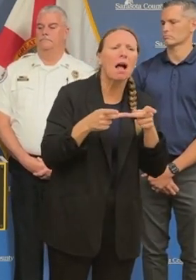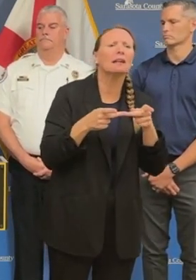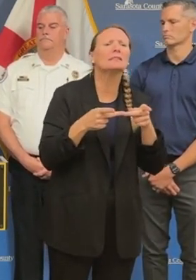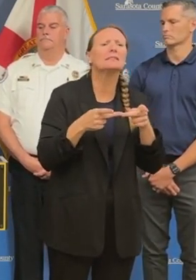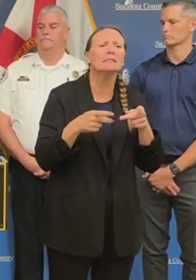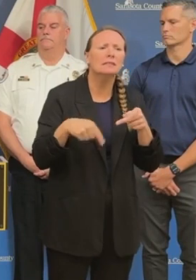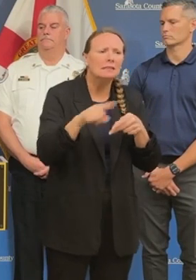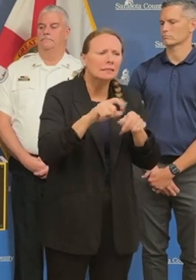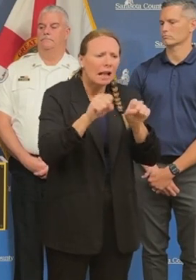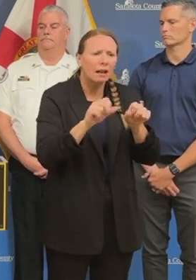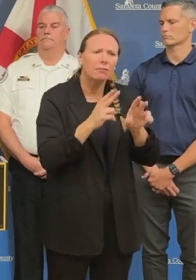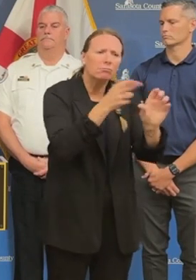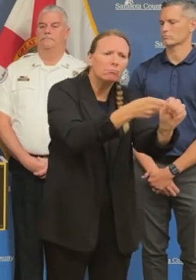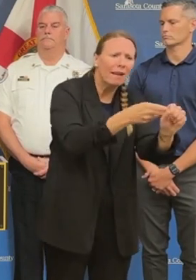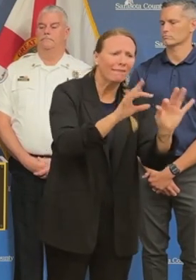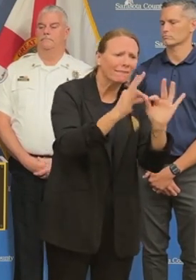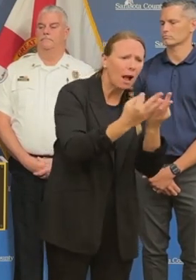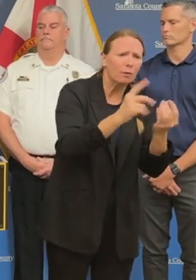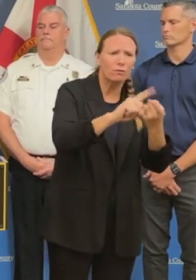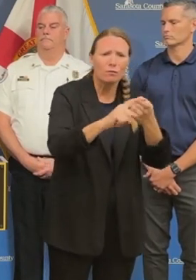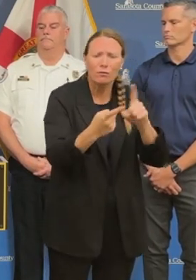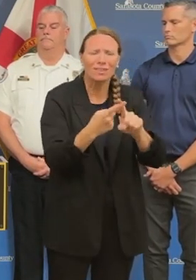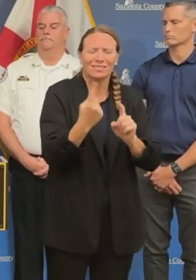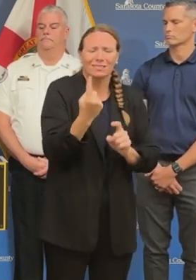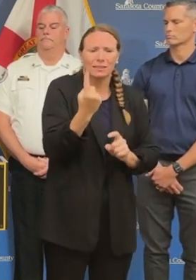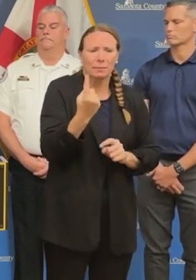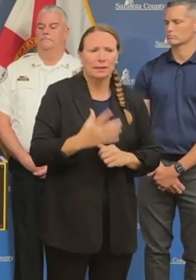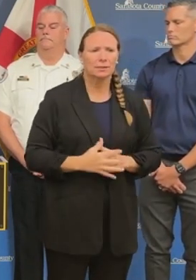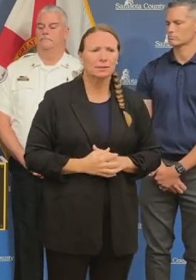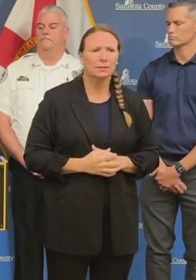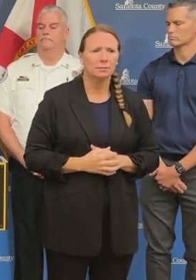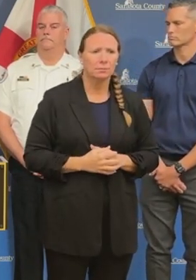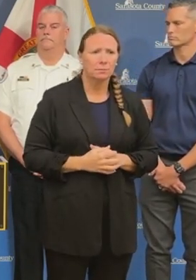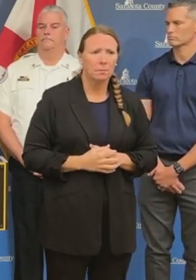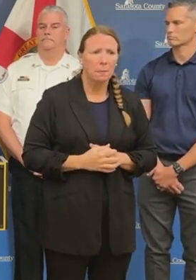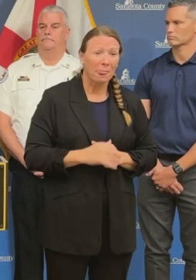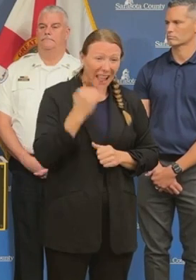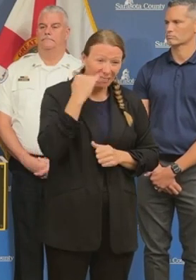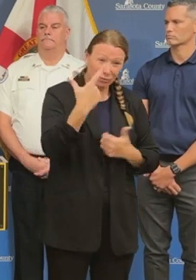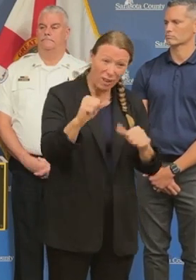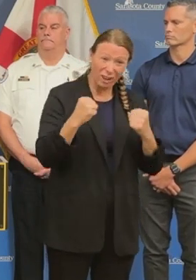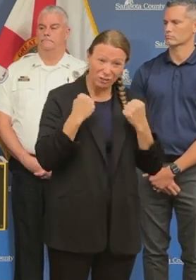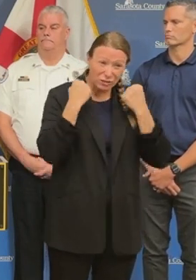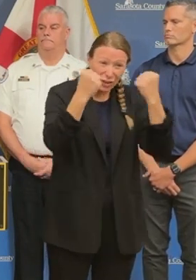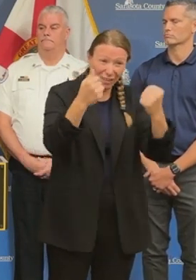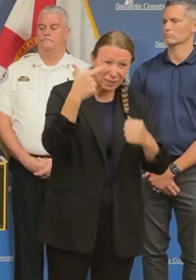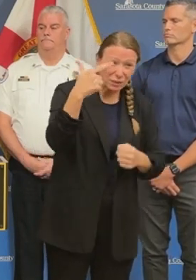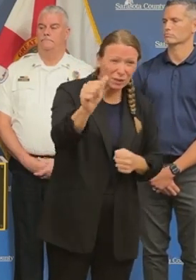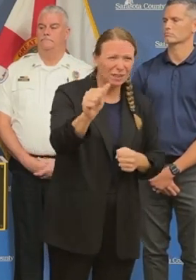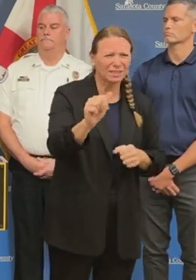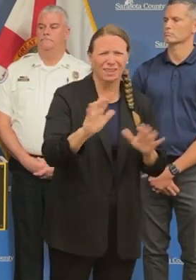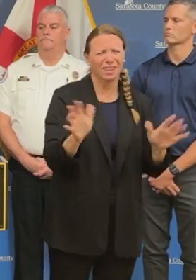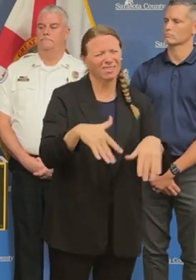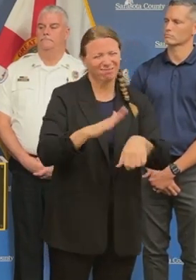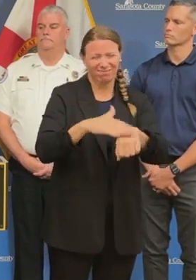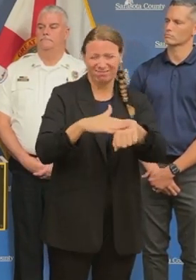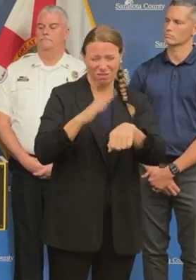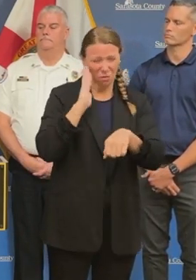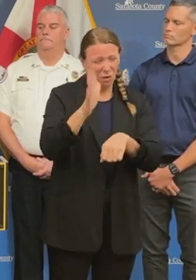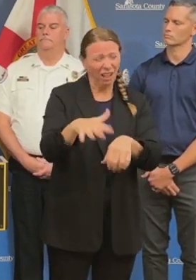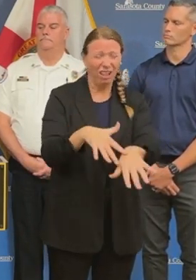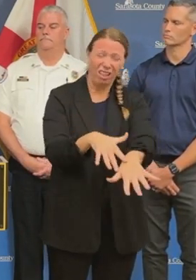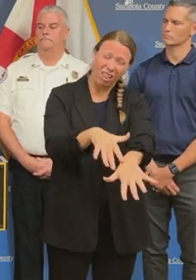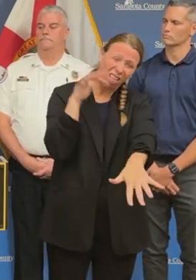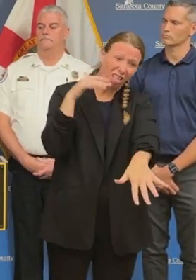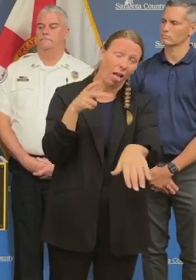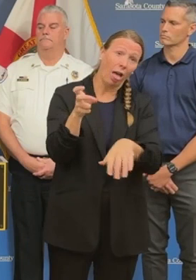the road and go hundreds of miles. If you are in a situation where you can find a hotel room, they're very scarce right now because they've